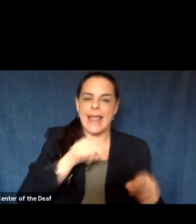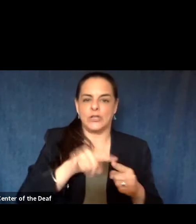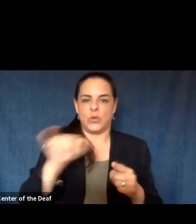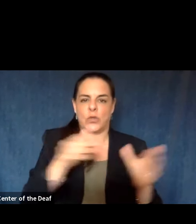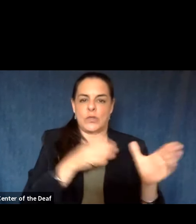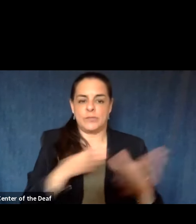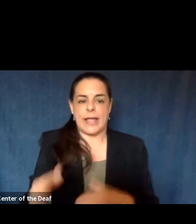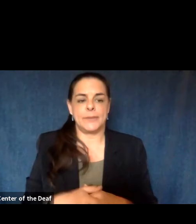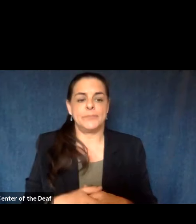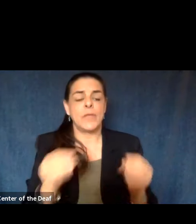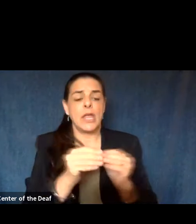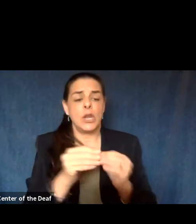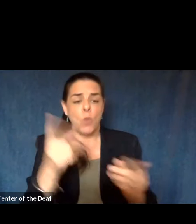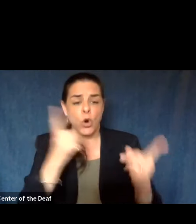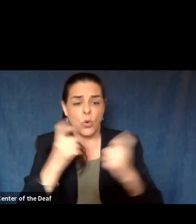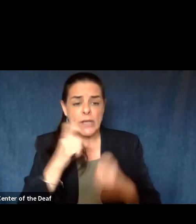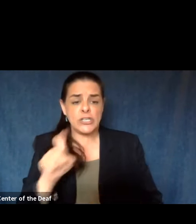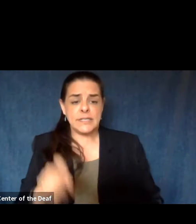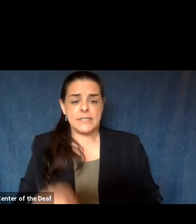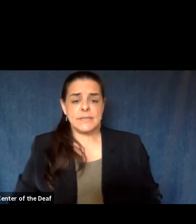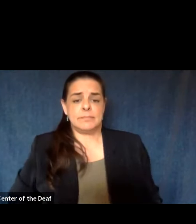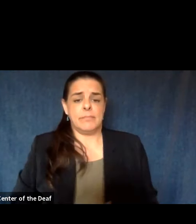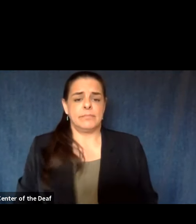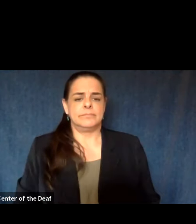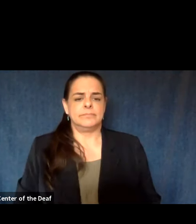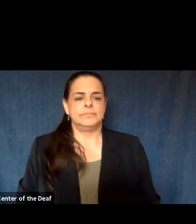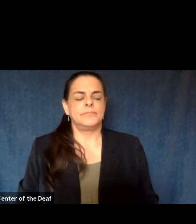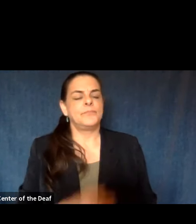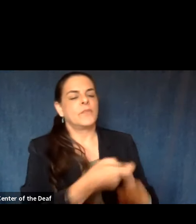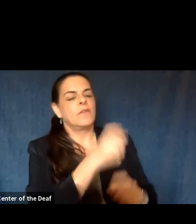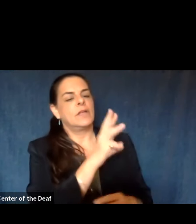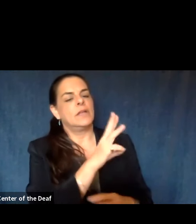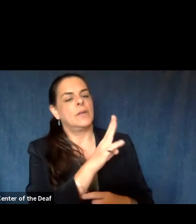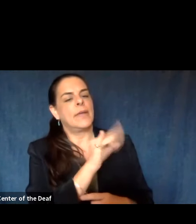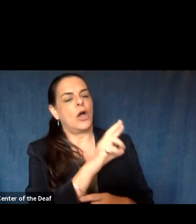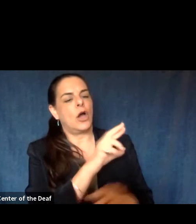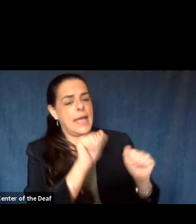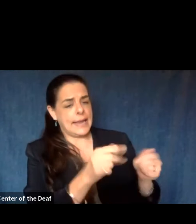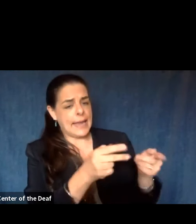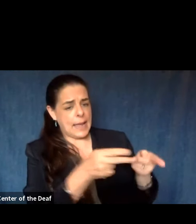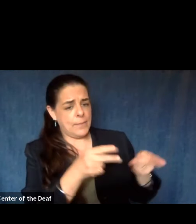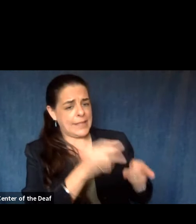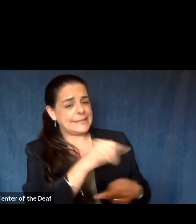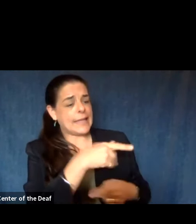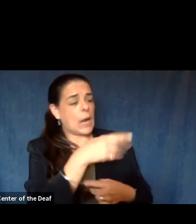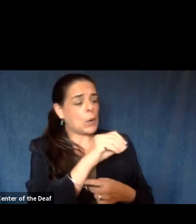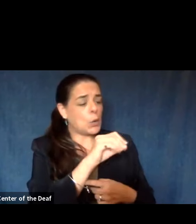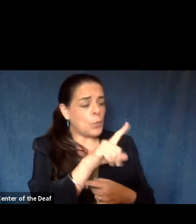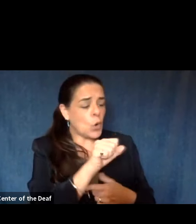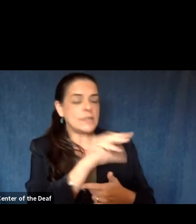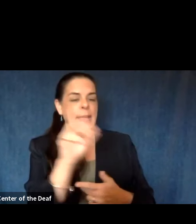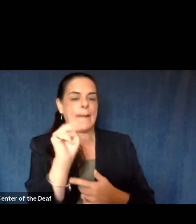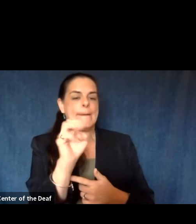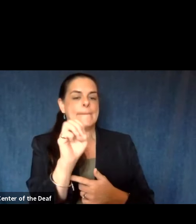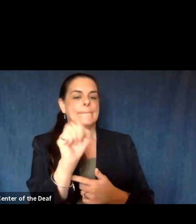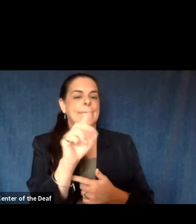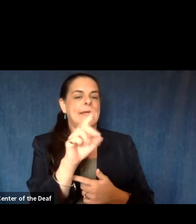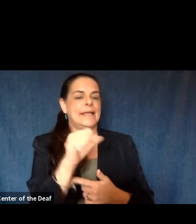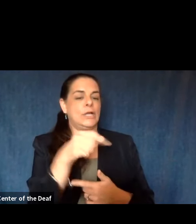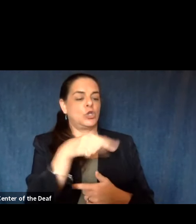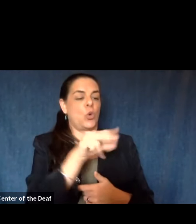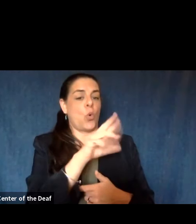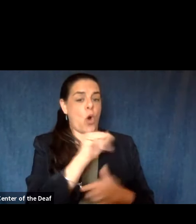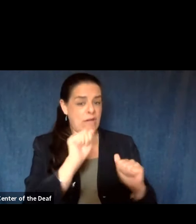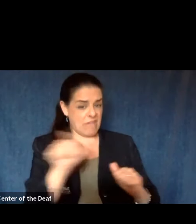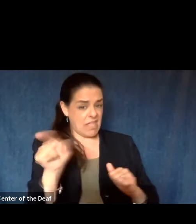please go ahead and submit them now. From WBIR, can places like pools and Meads Quarry limit how many people can